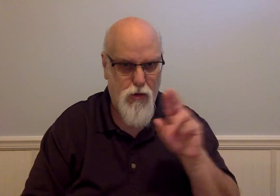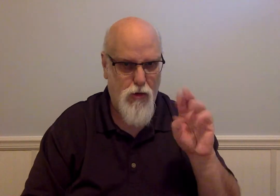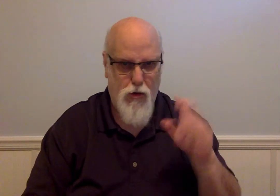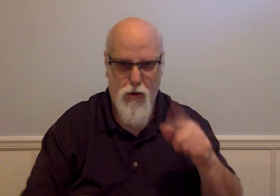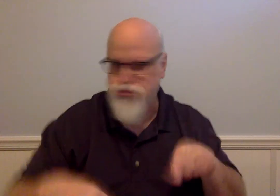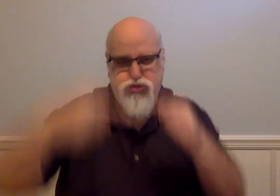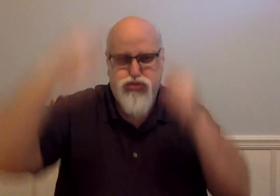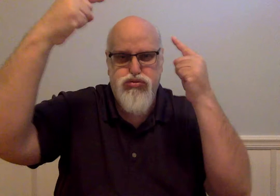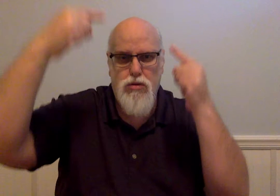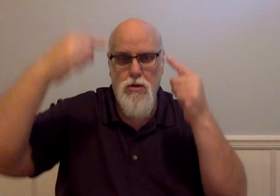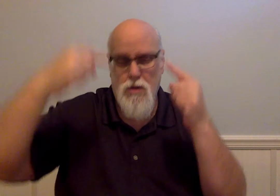And